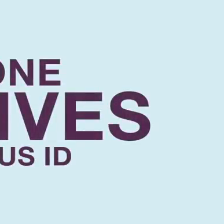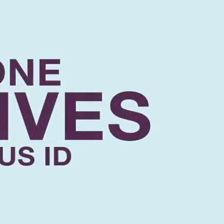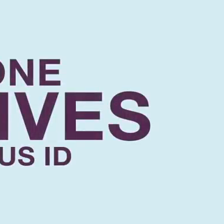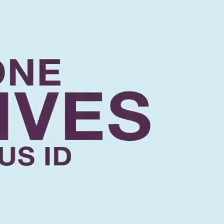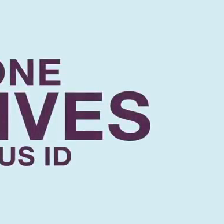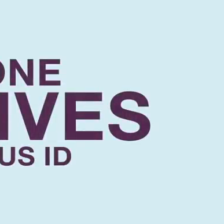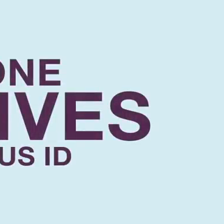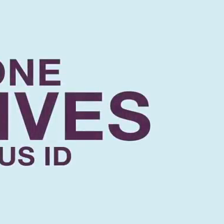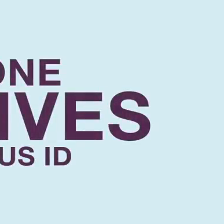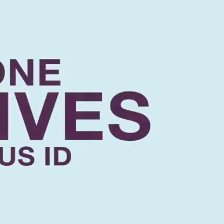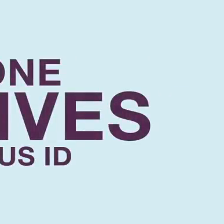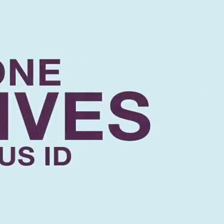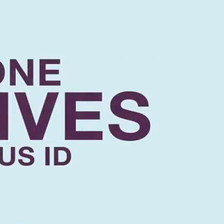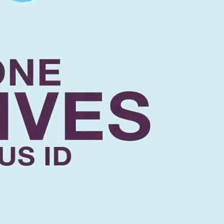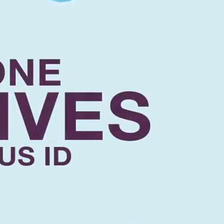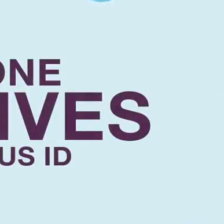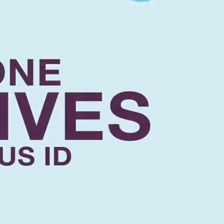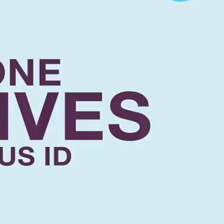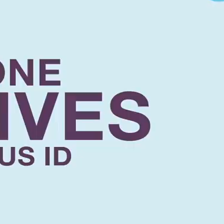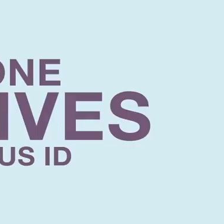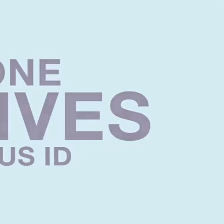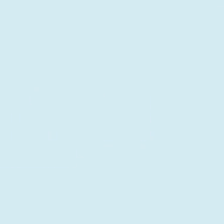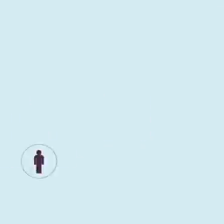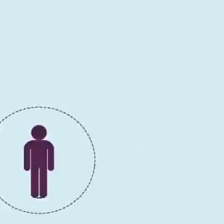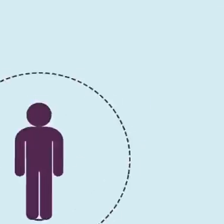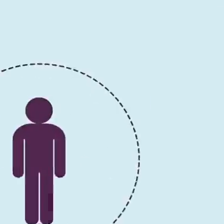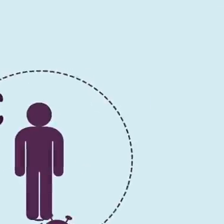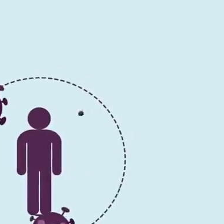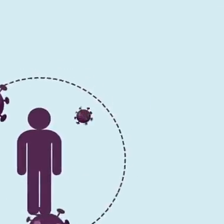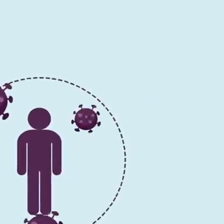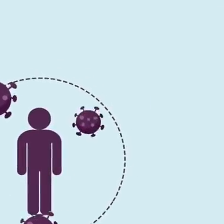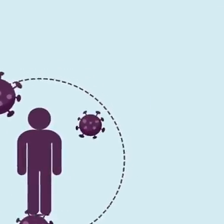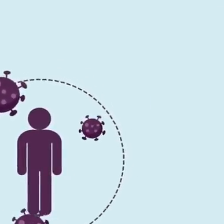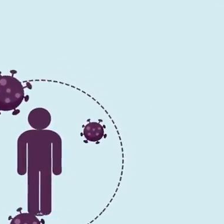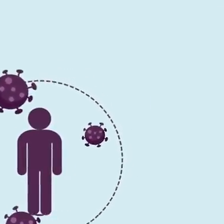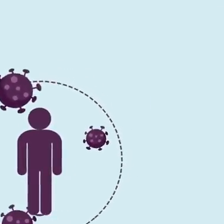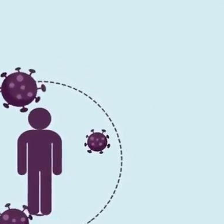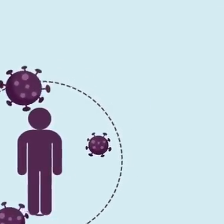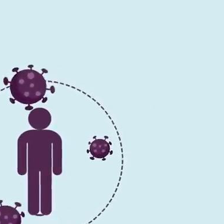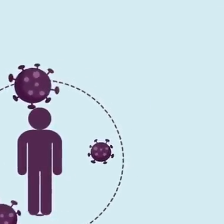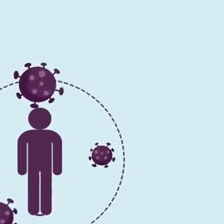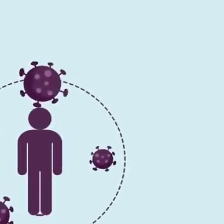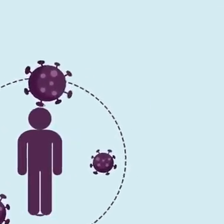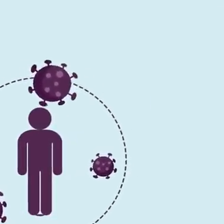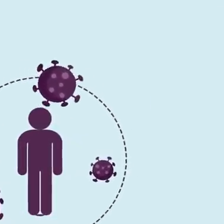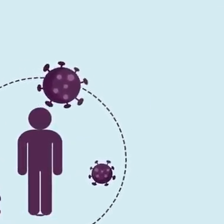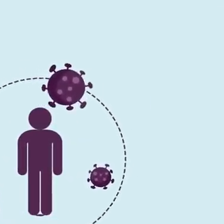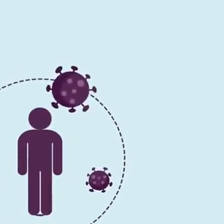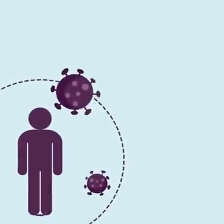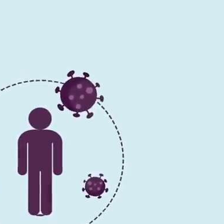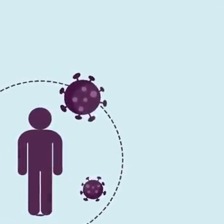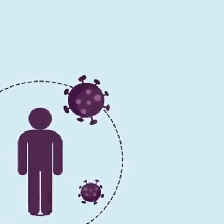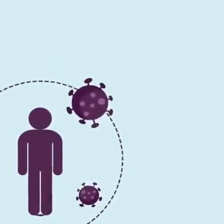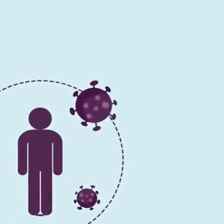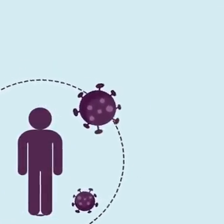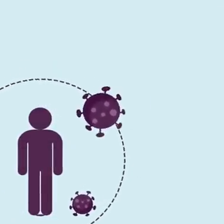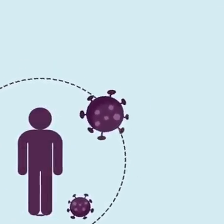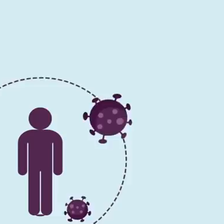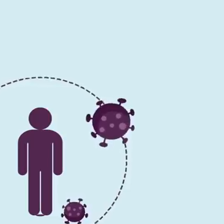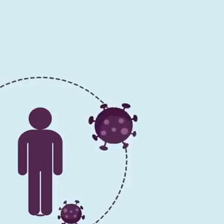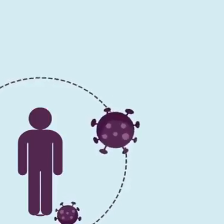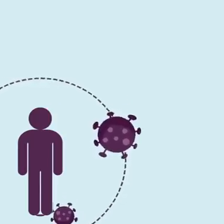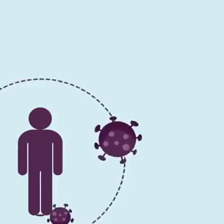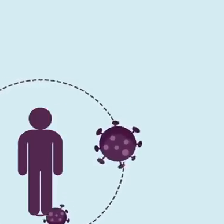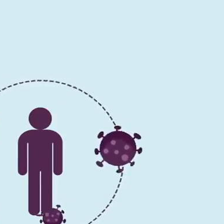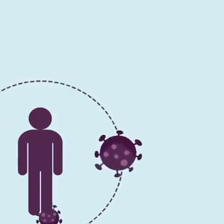everywhere they have been in the past several days and who they were near. These people, their contacts, are then called to